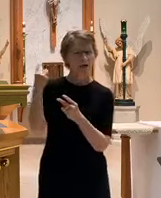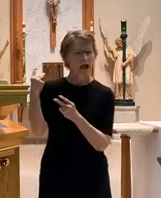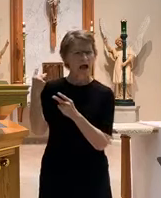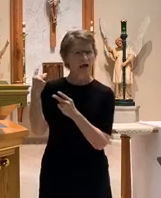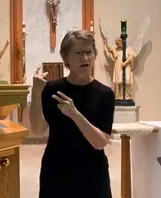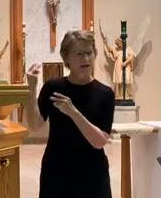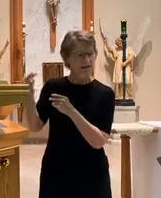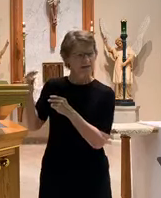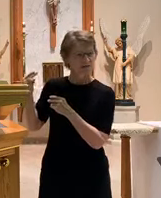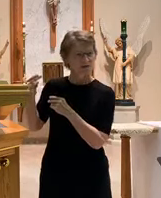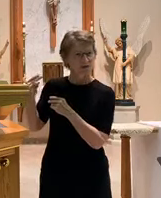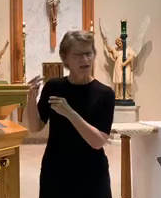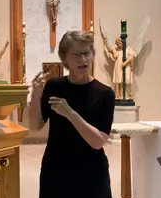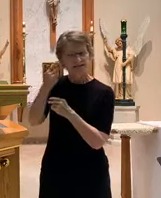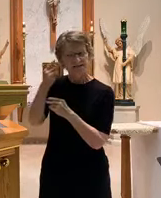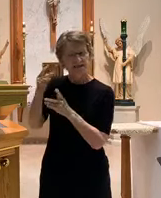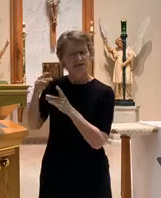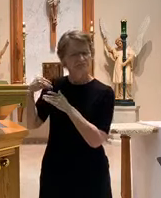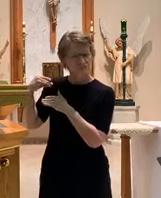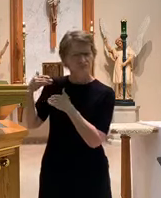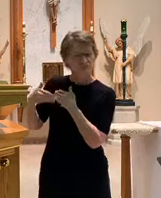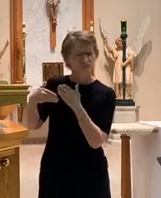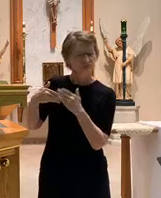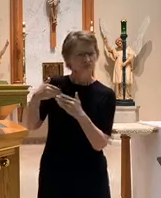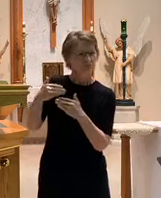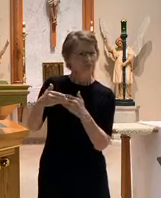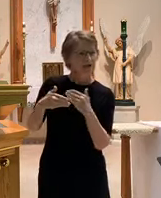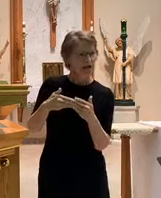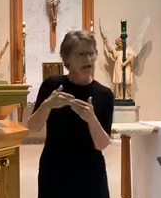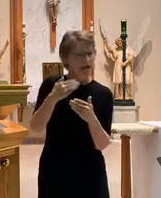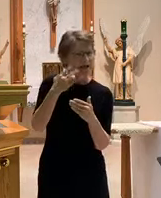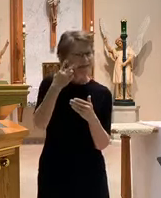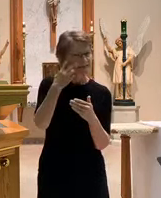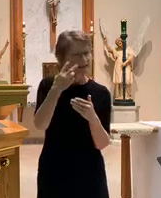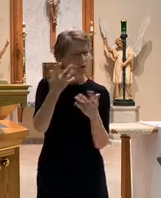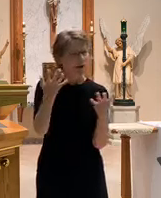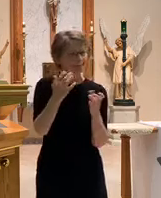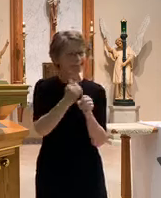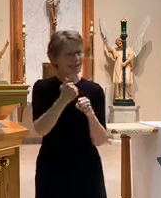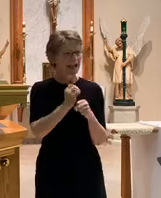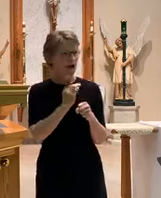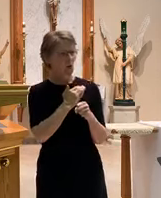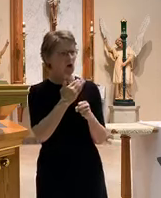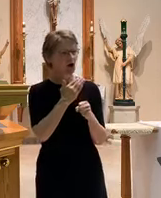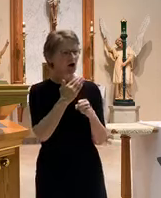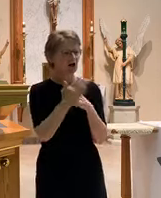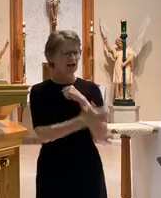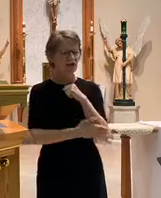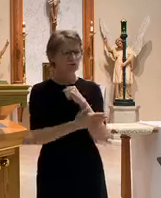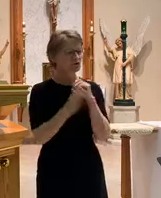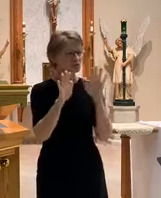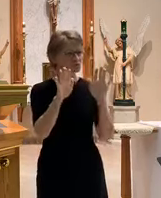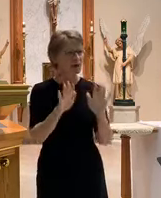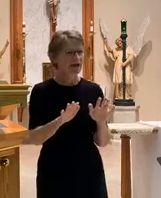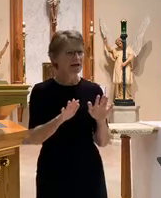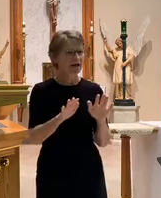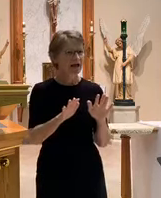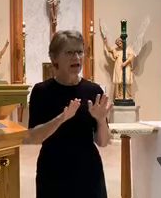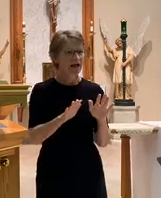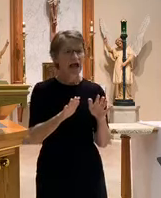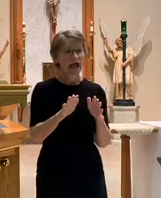our beginnings, and realize what made this country so great. And we'll continue, whatever President Trump